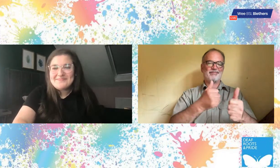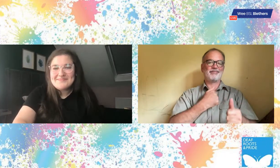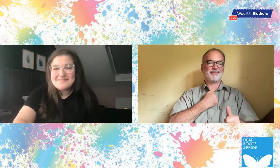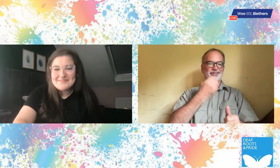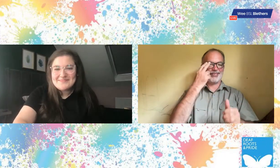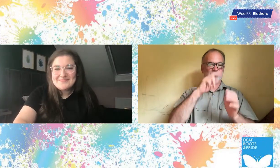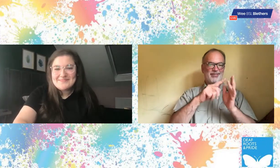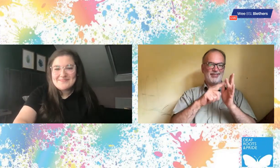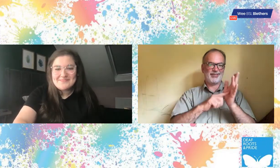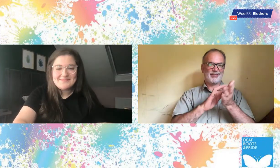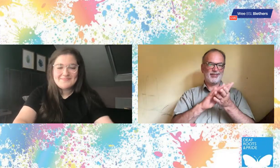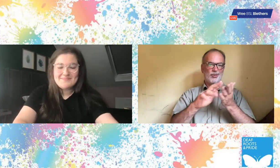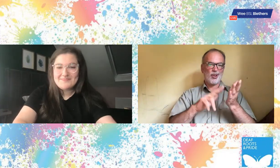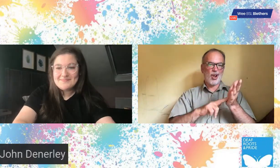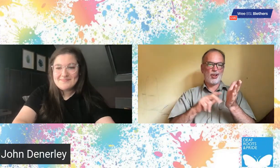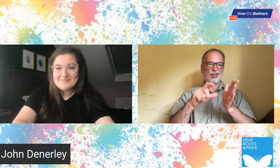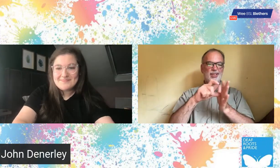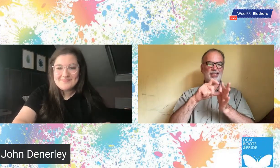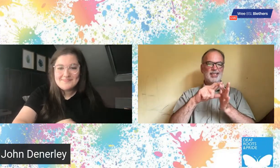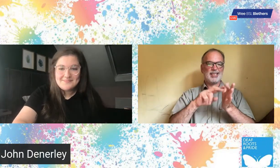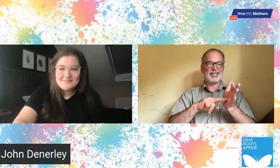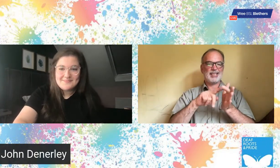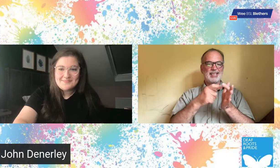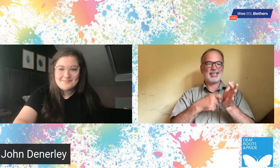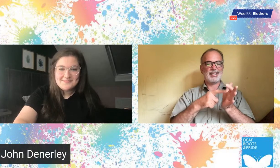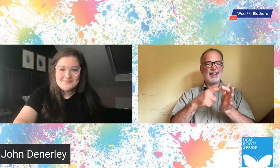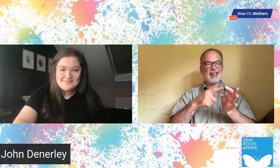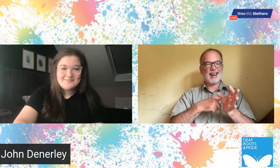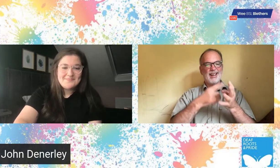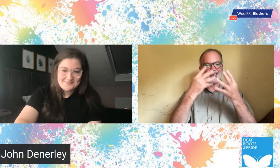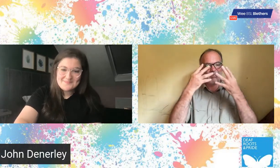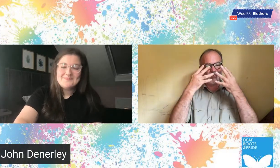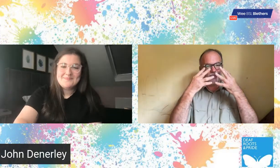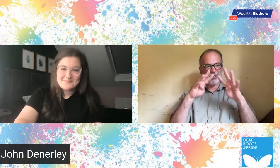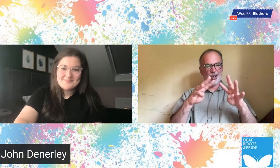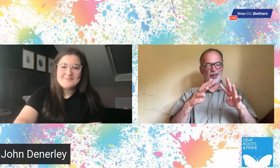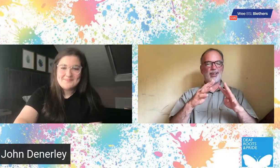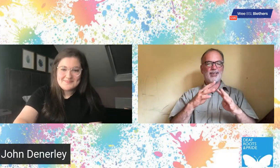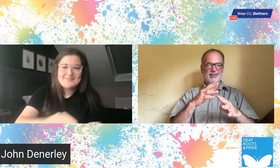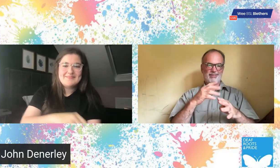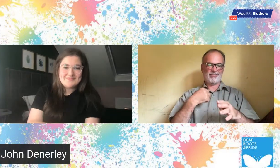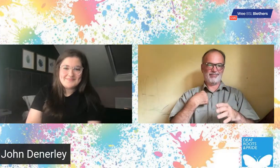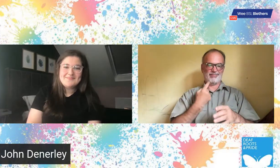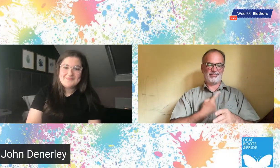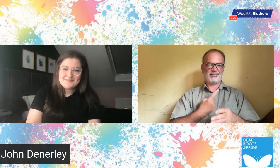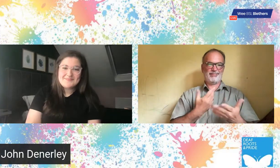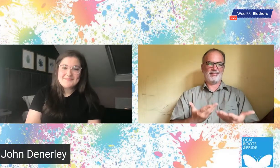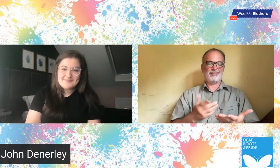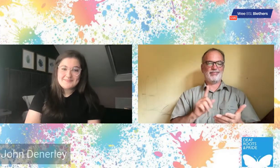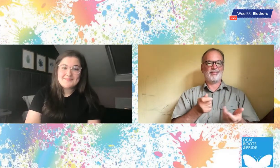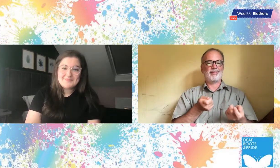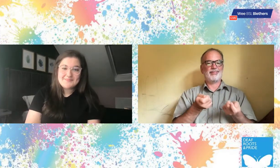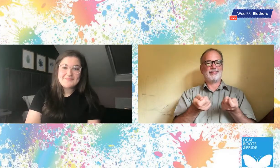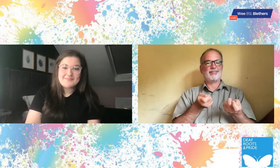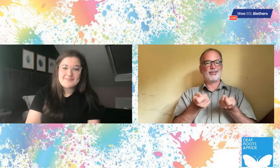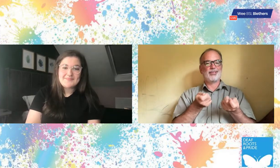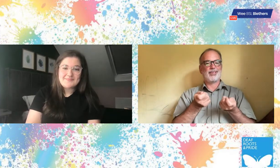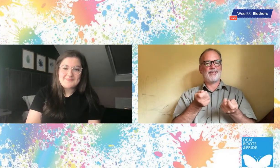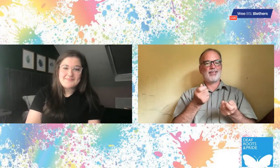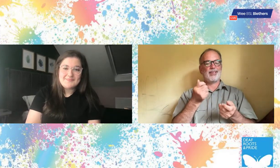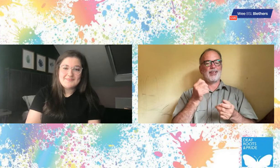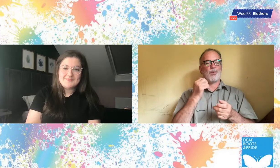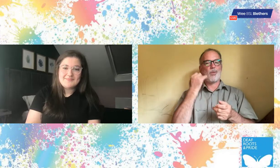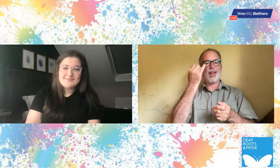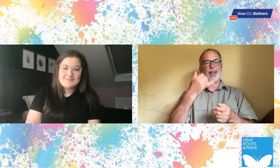Could you tell us a wee bit about yourself, John? Sure, my name's John Denerley. This is my sign name.